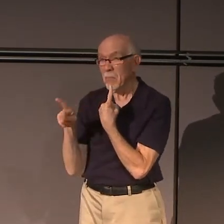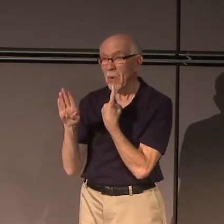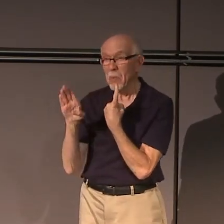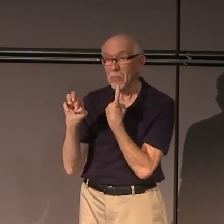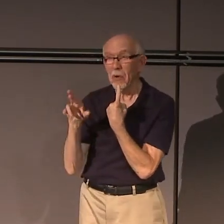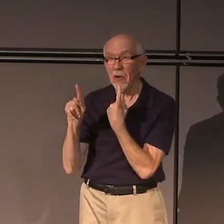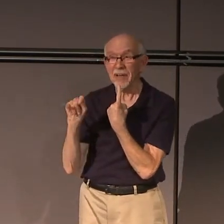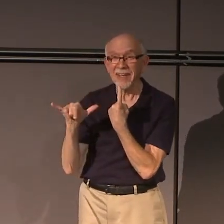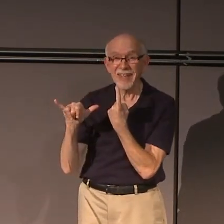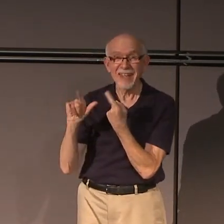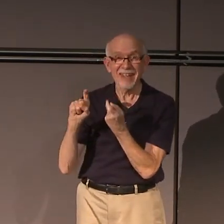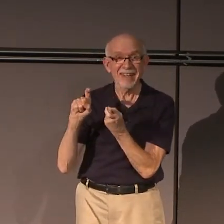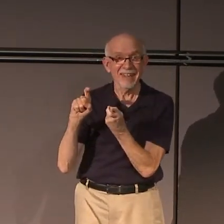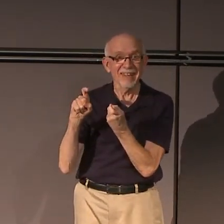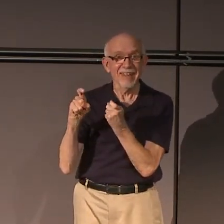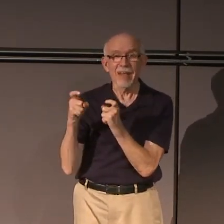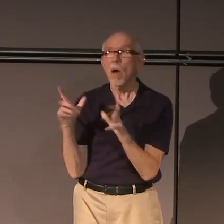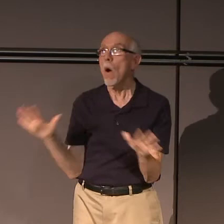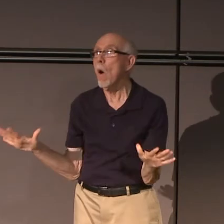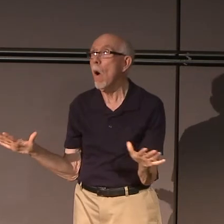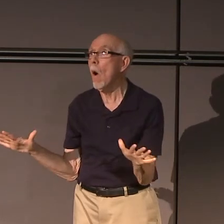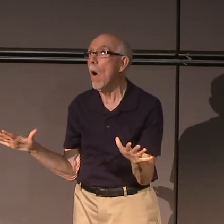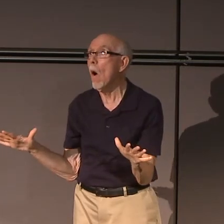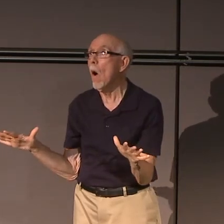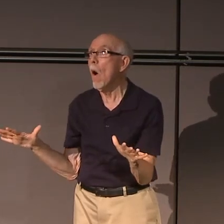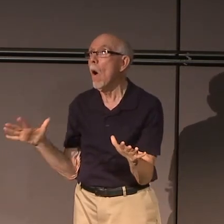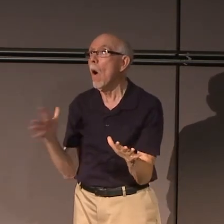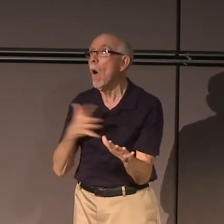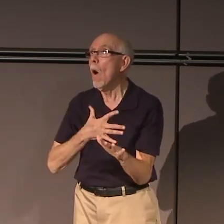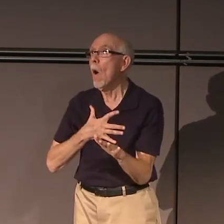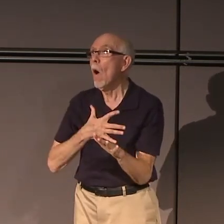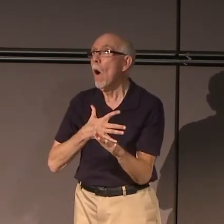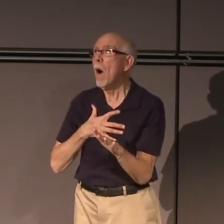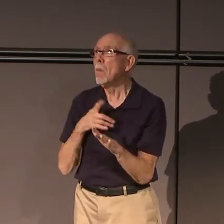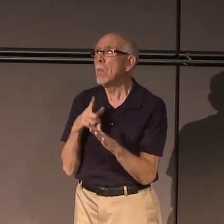10 or 11, and you know, puberty was just starting to kick in.